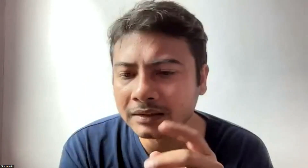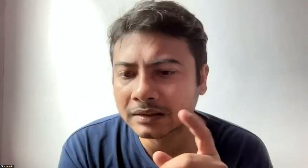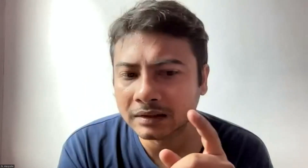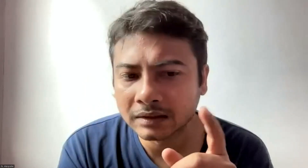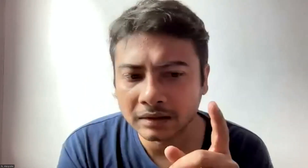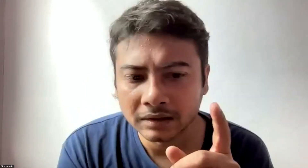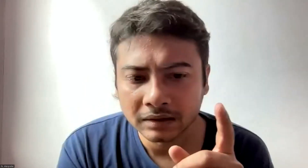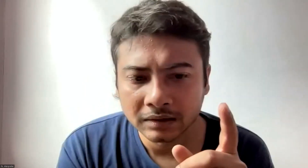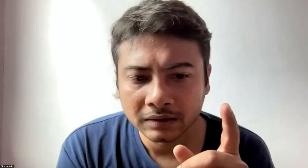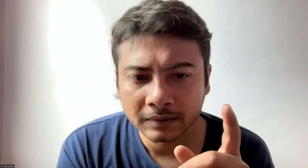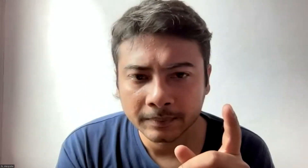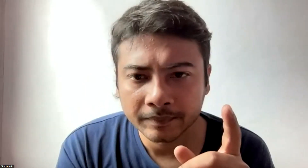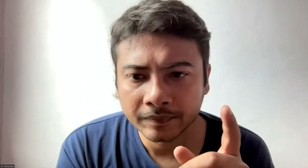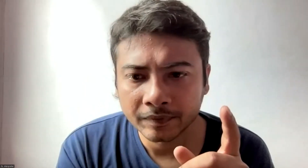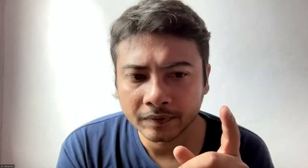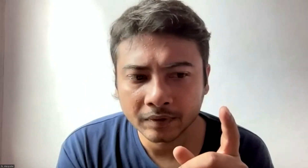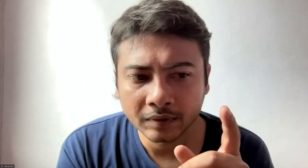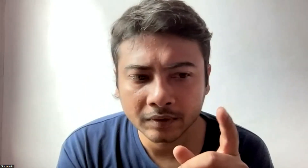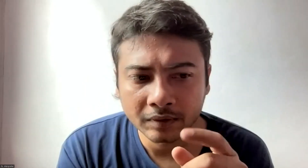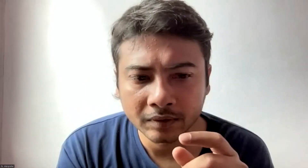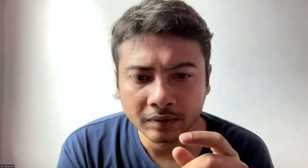message. one second.